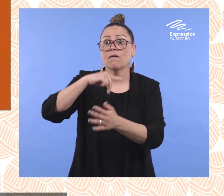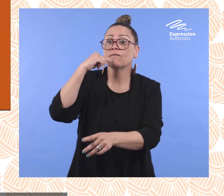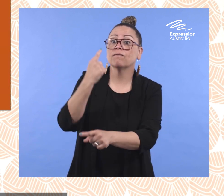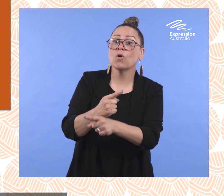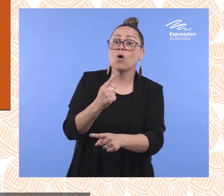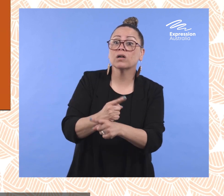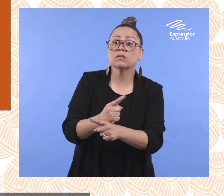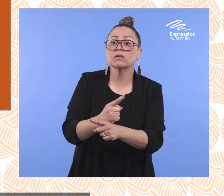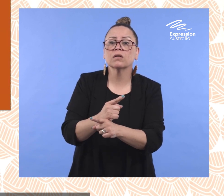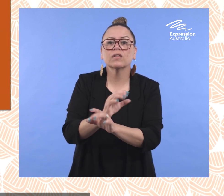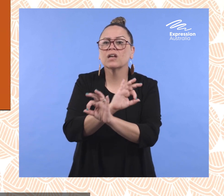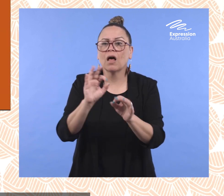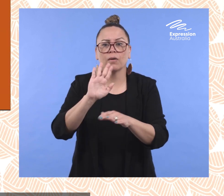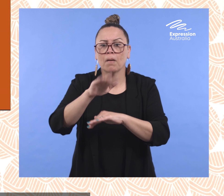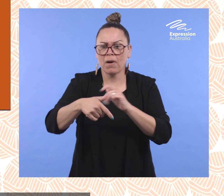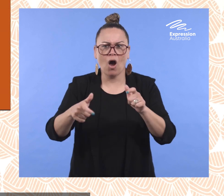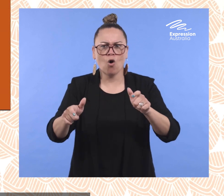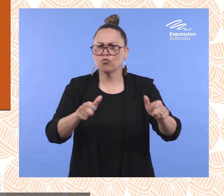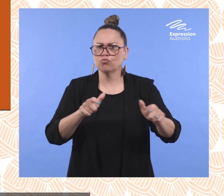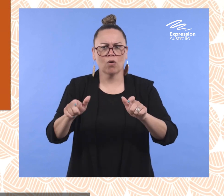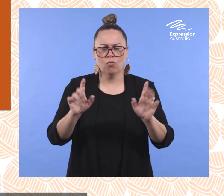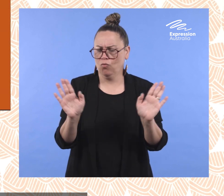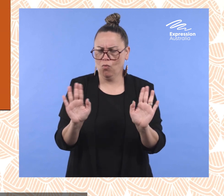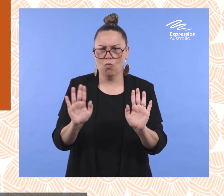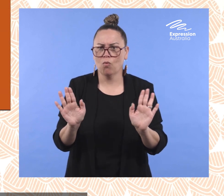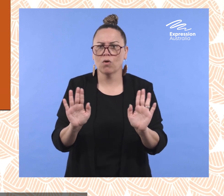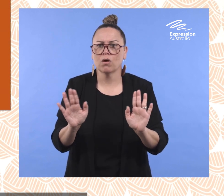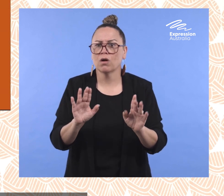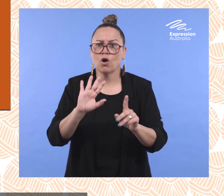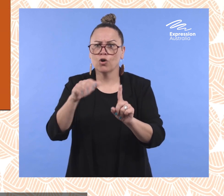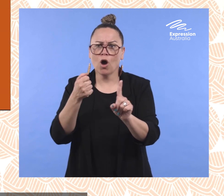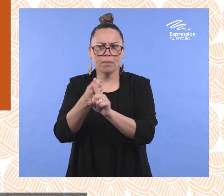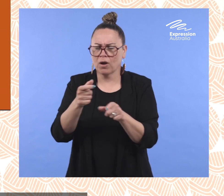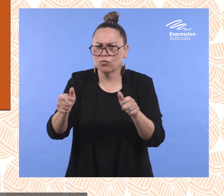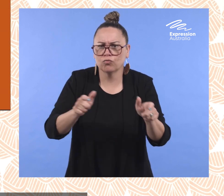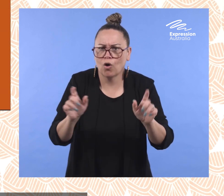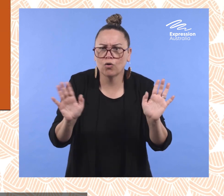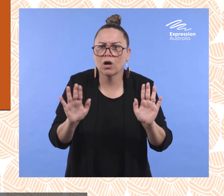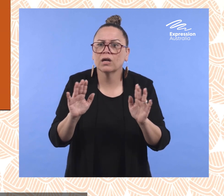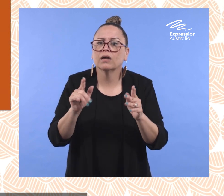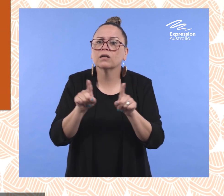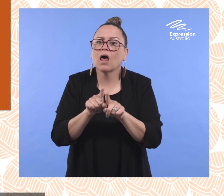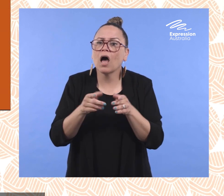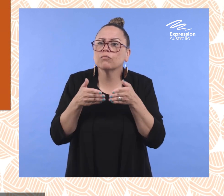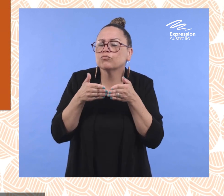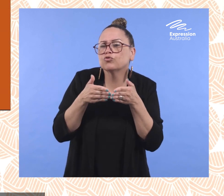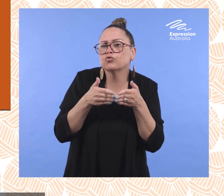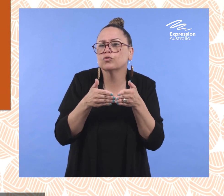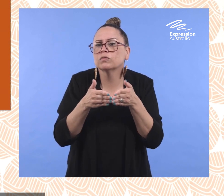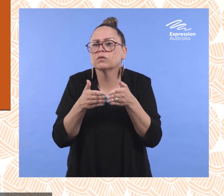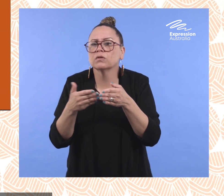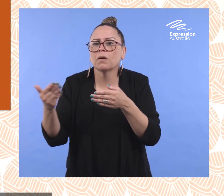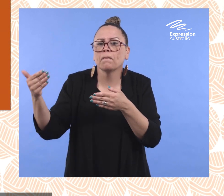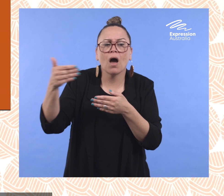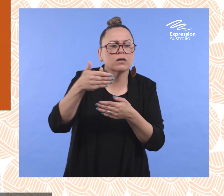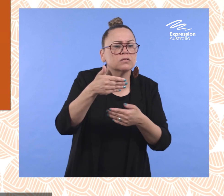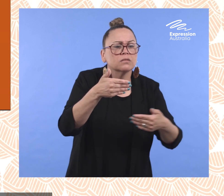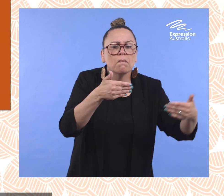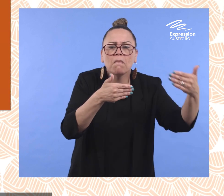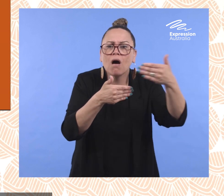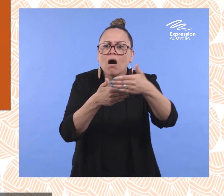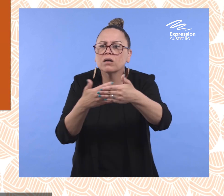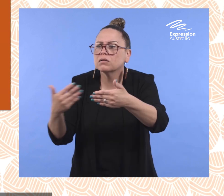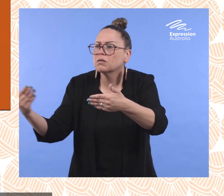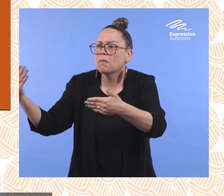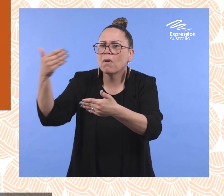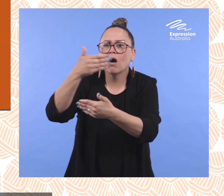Voice referendum would say nothing about sovereignty and have no impact on sovereignty. They're like ships passing in the